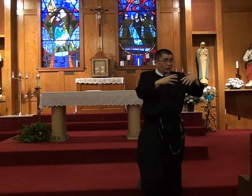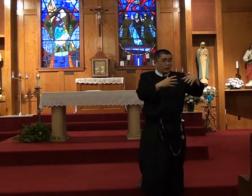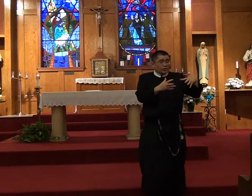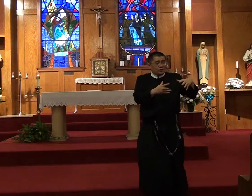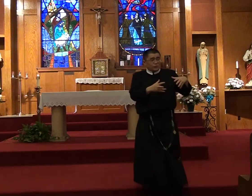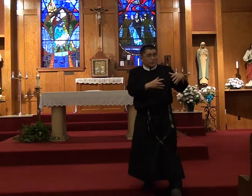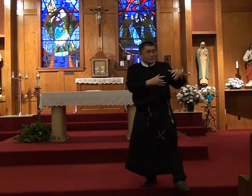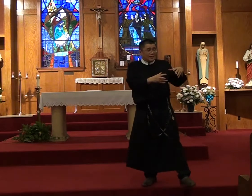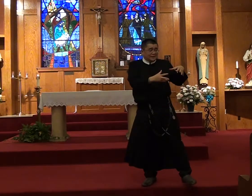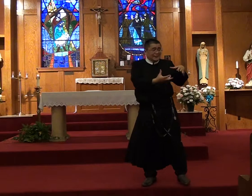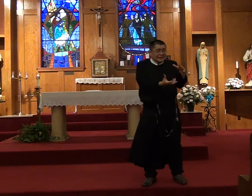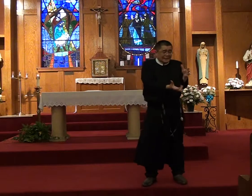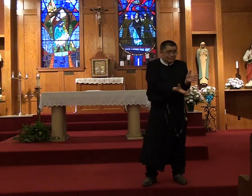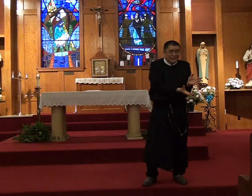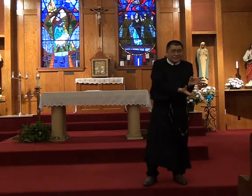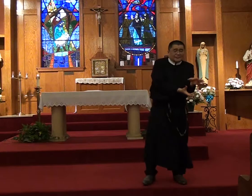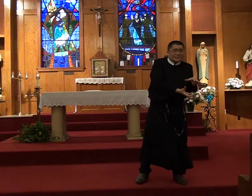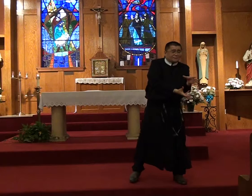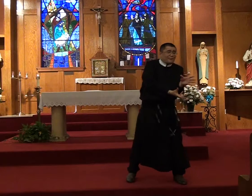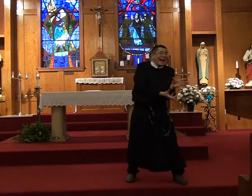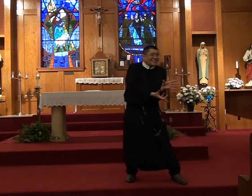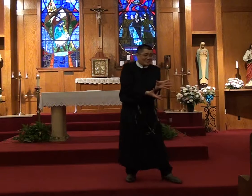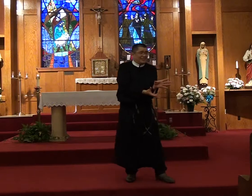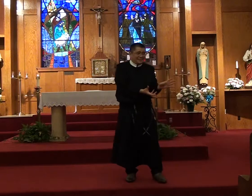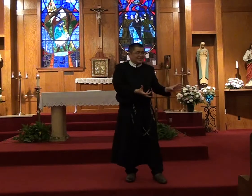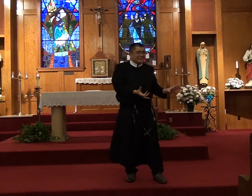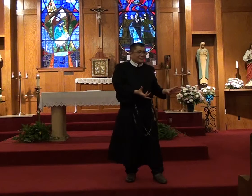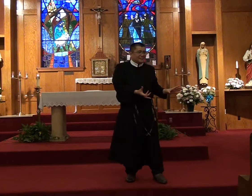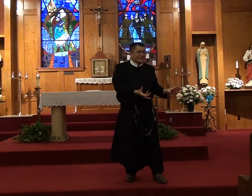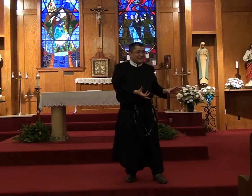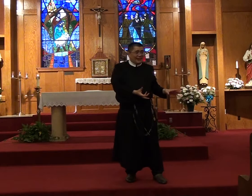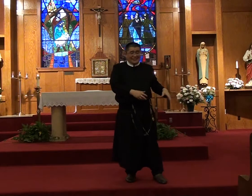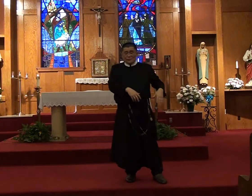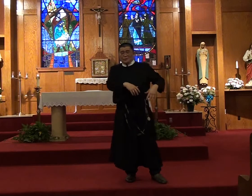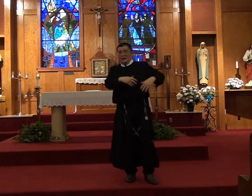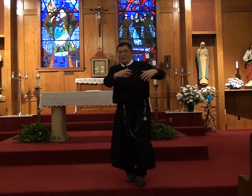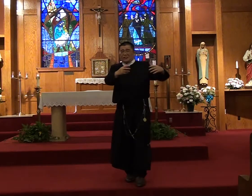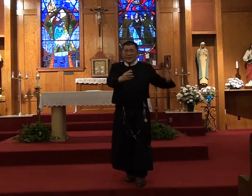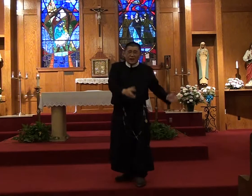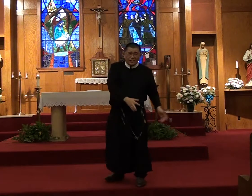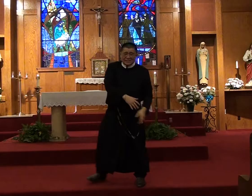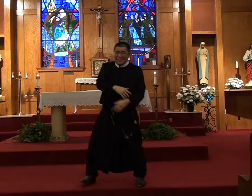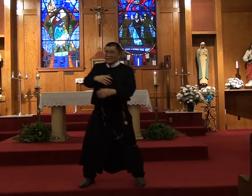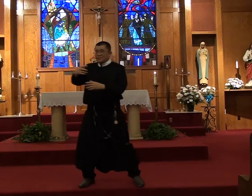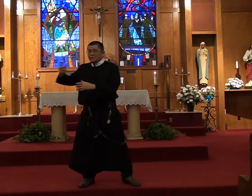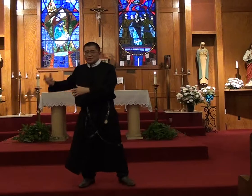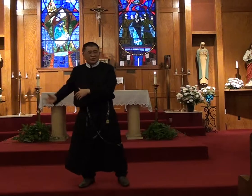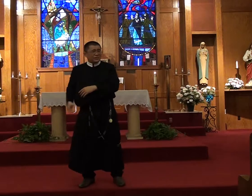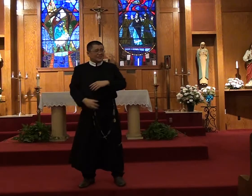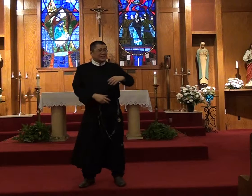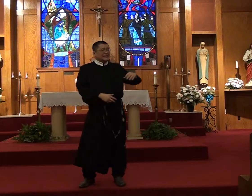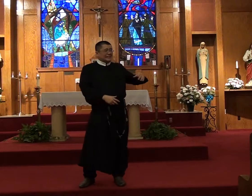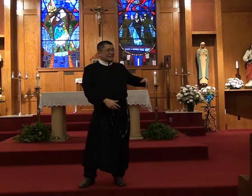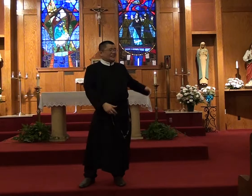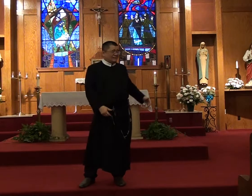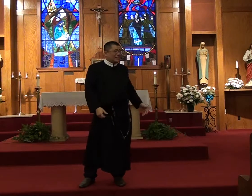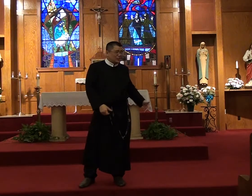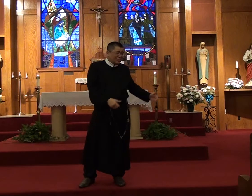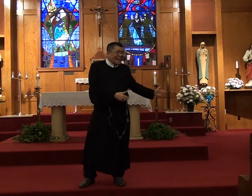whole culture is created is based on this passion. And that's a lot of artists that have musicians and like imagine